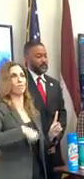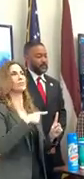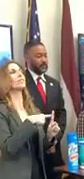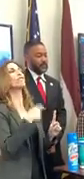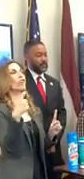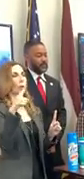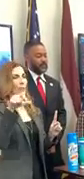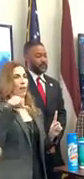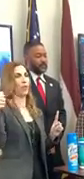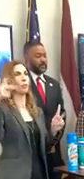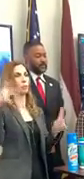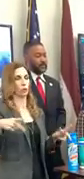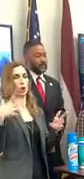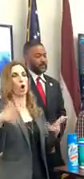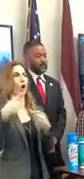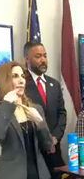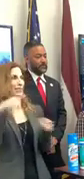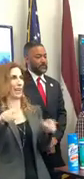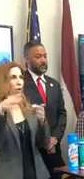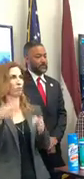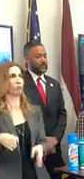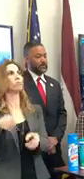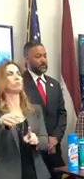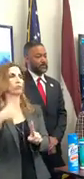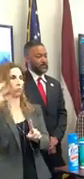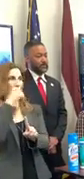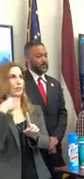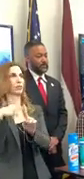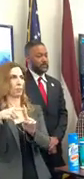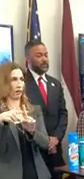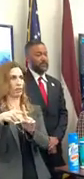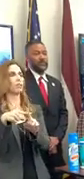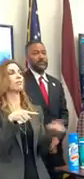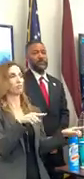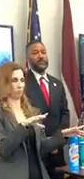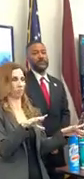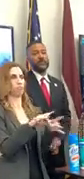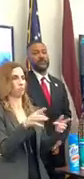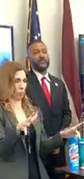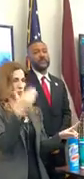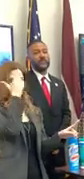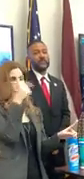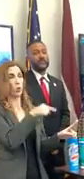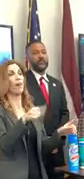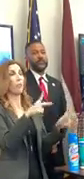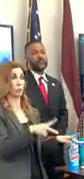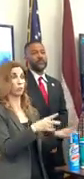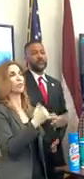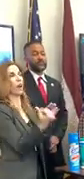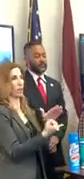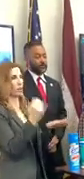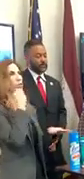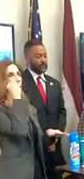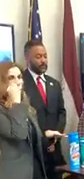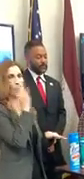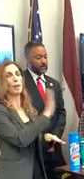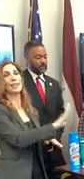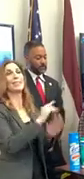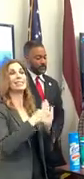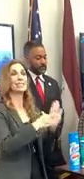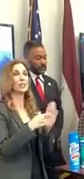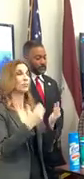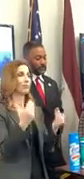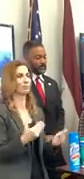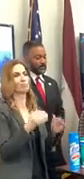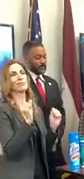from someone who was a previously announced presumptive positive, and that this person is in isolation at home. His symptoms are such that he is